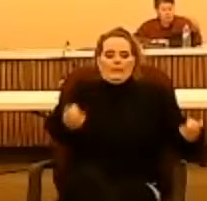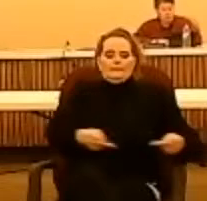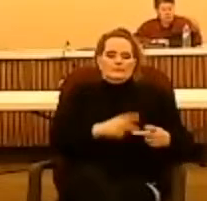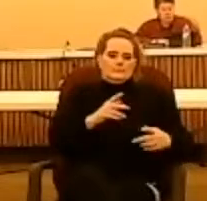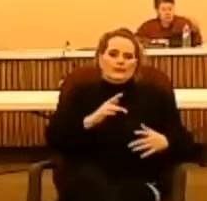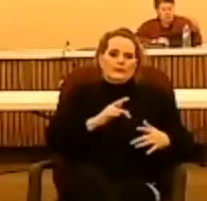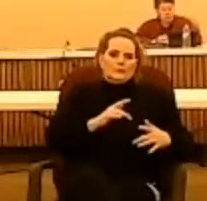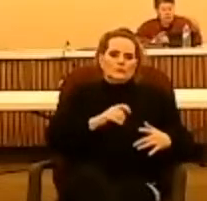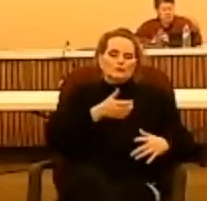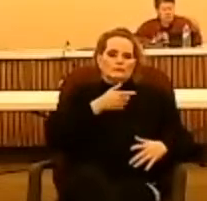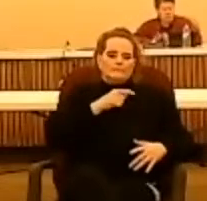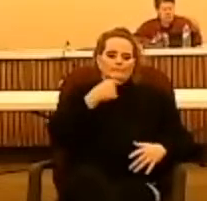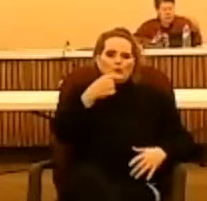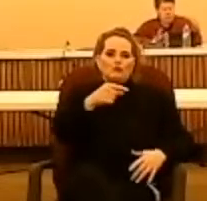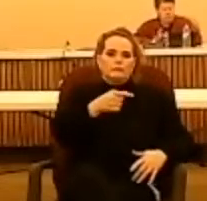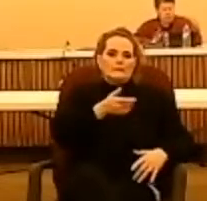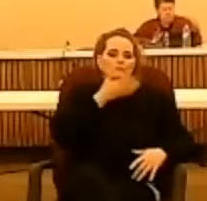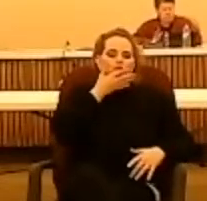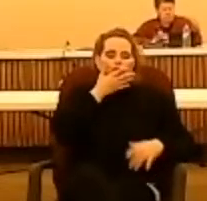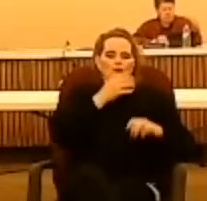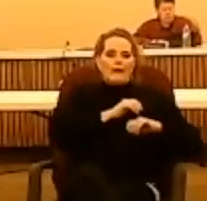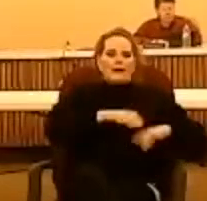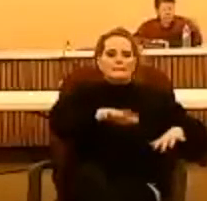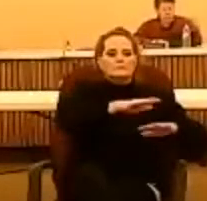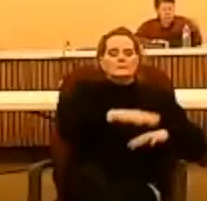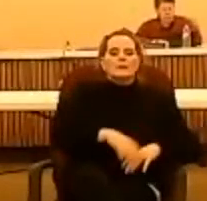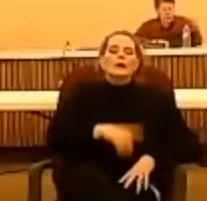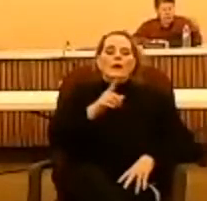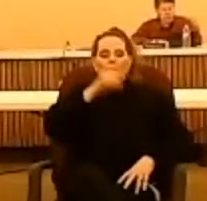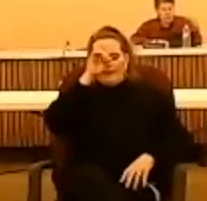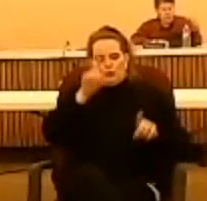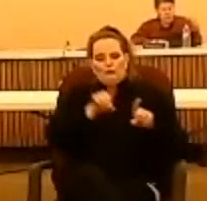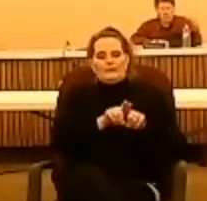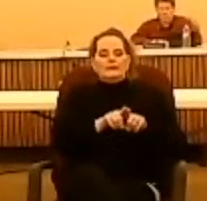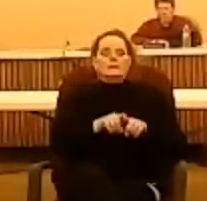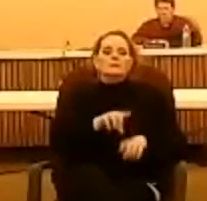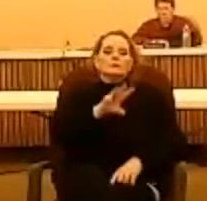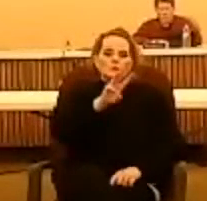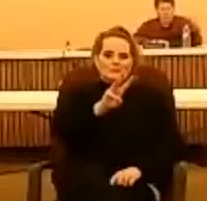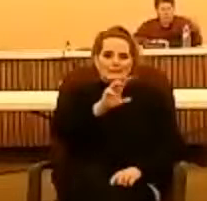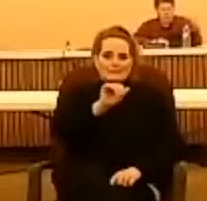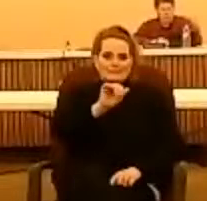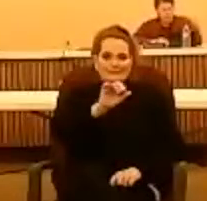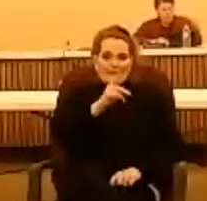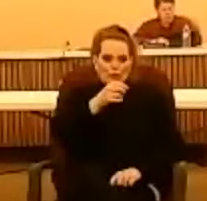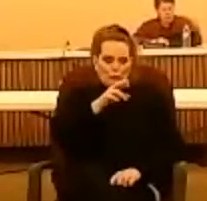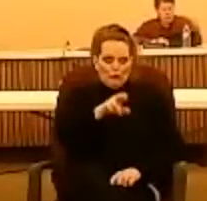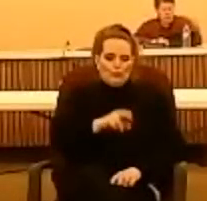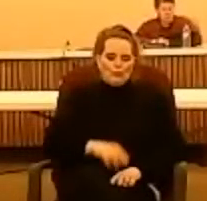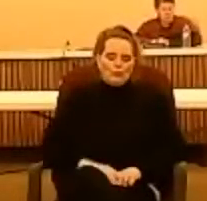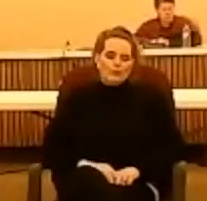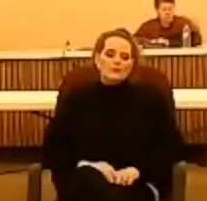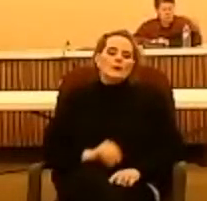agreed to place an easement on a roughly 6-acre portion of land in the middle of development.